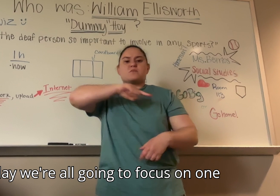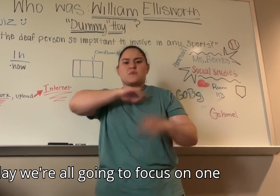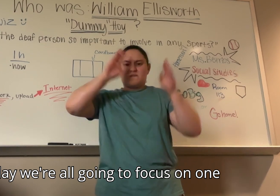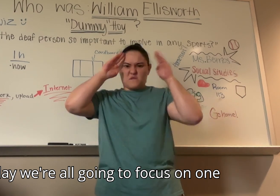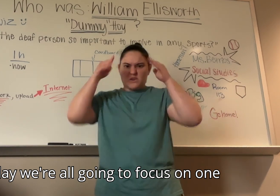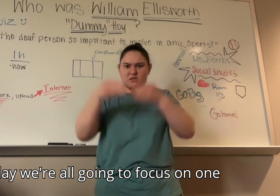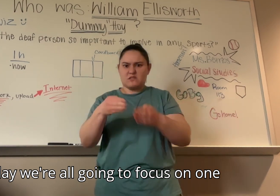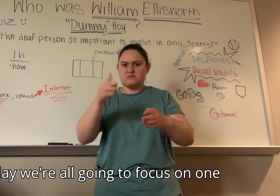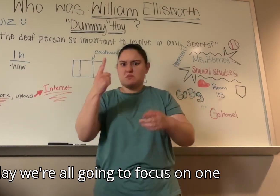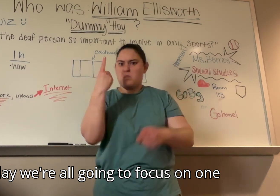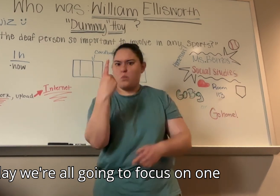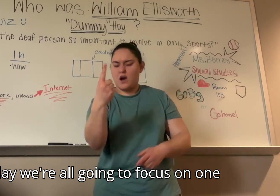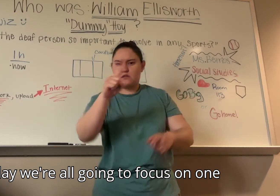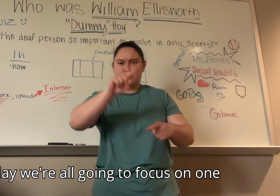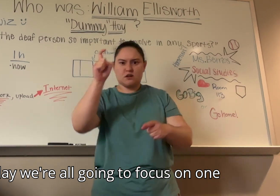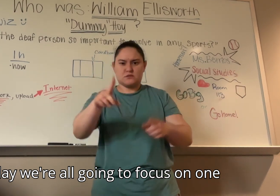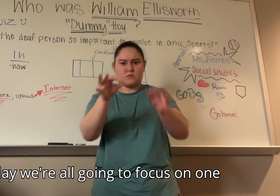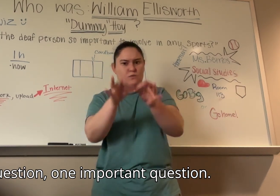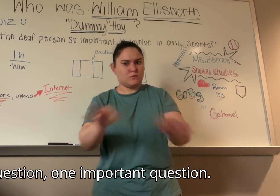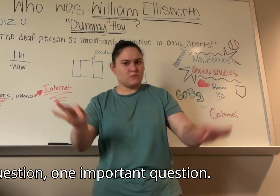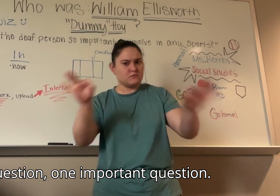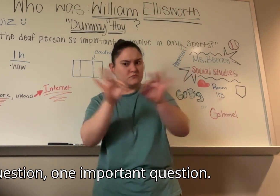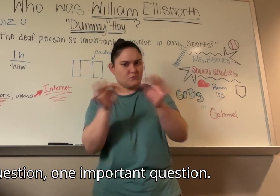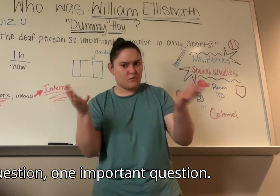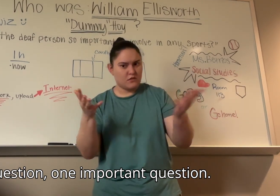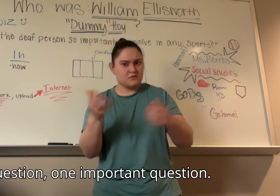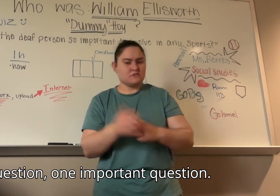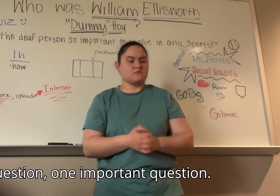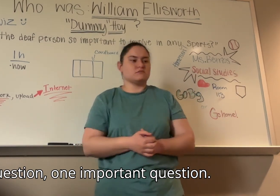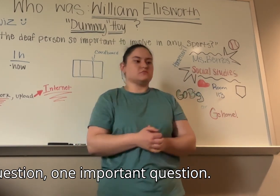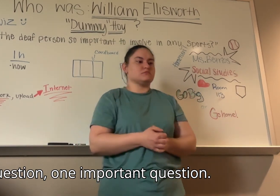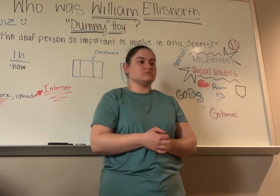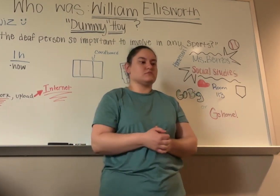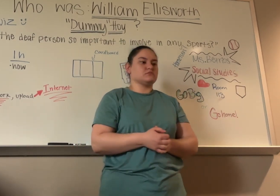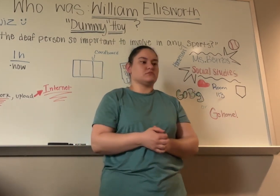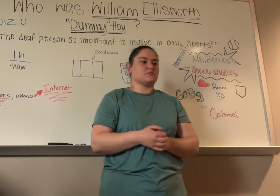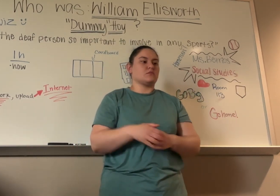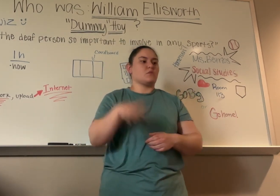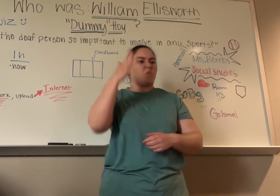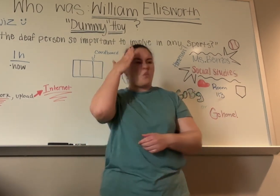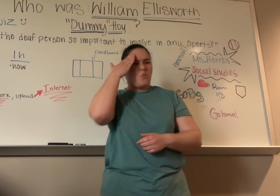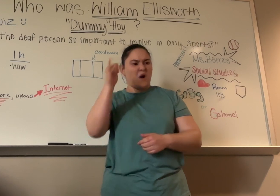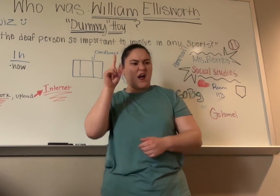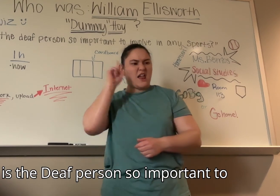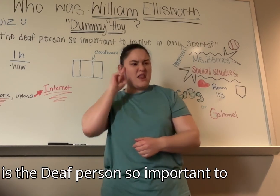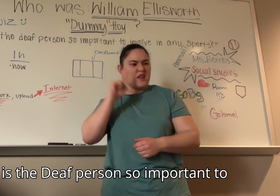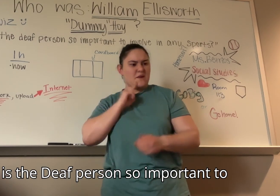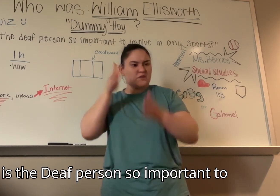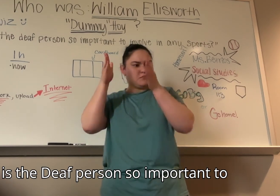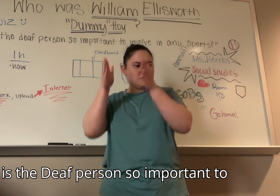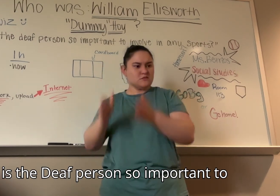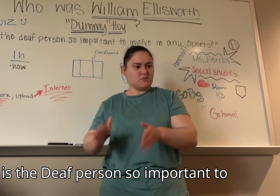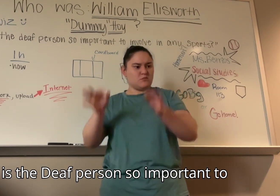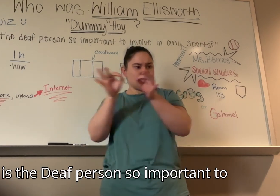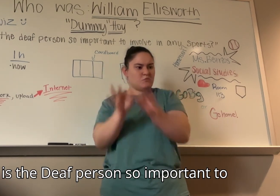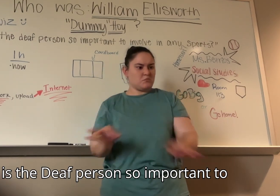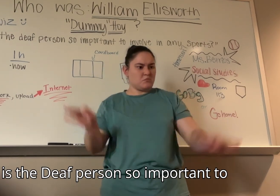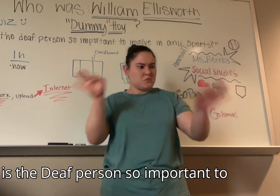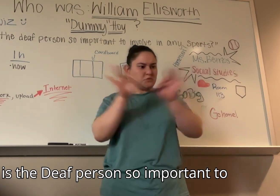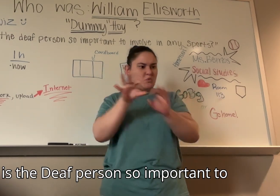Today, we're all going to focus on one important question. Why is the deaf person so